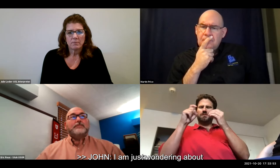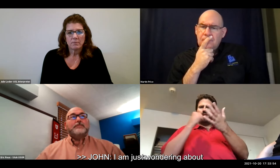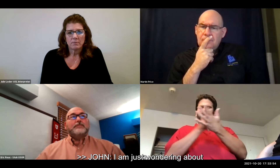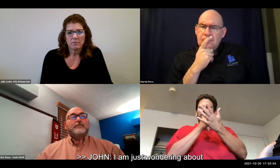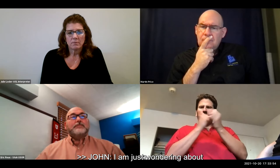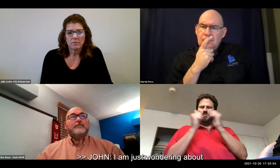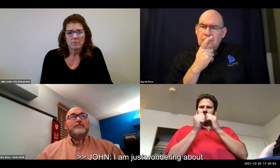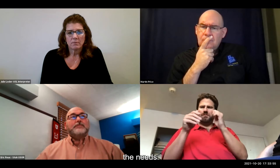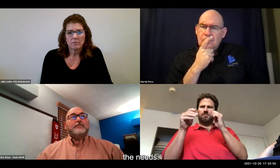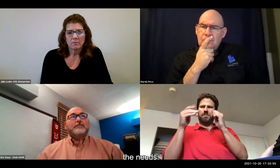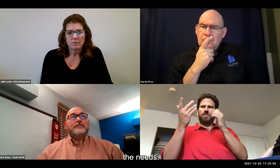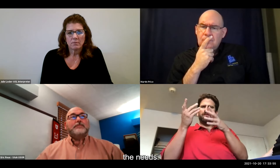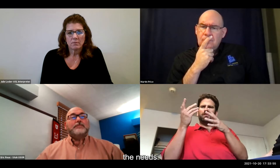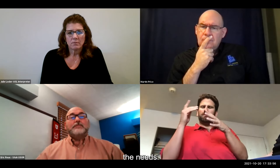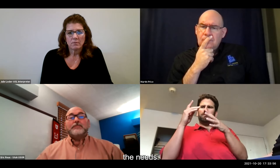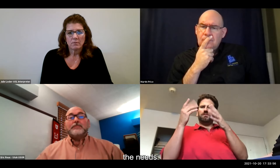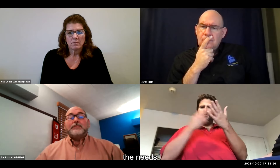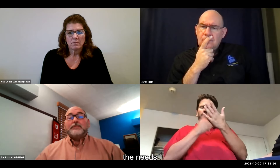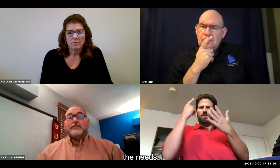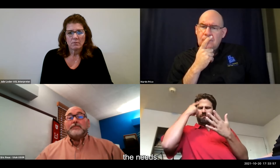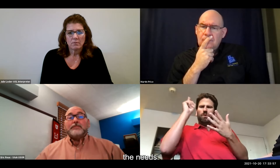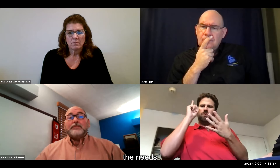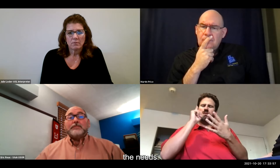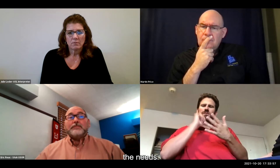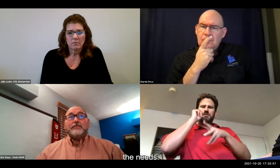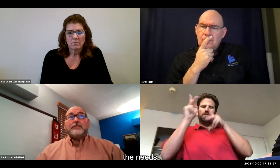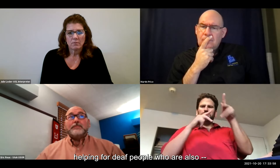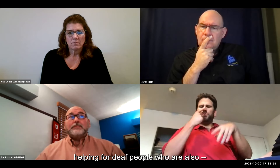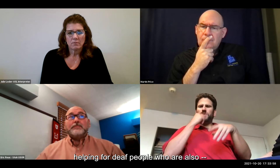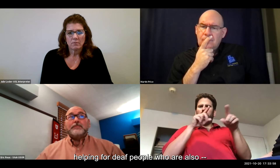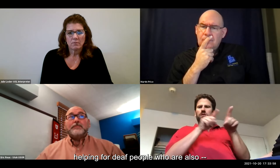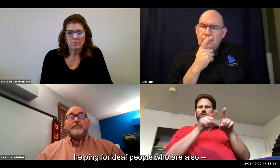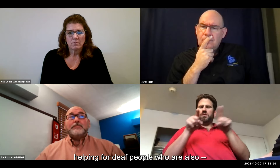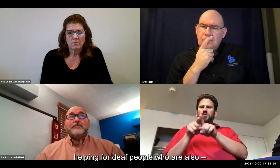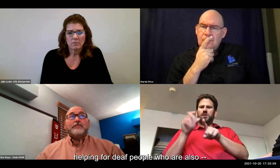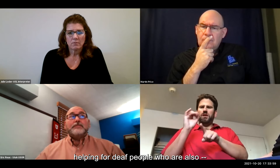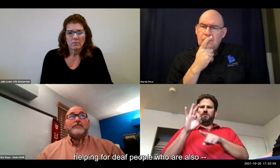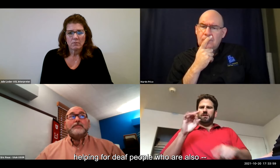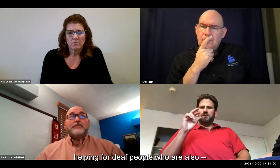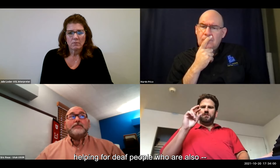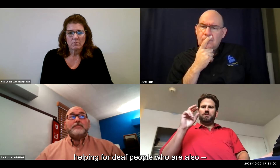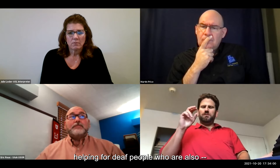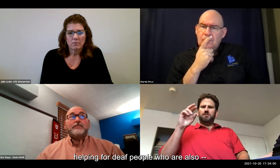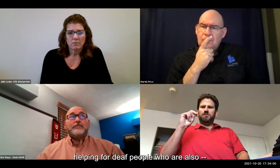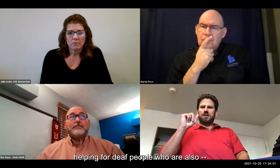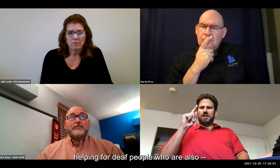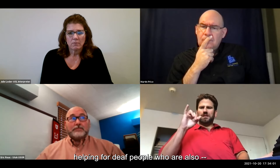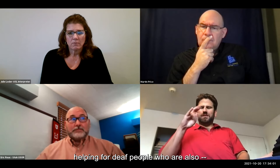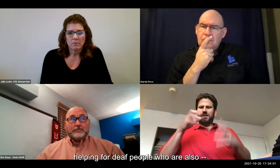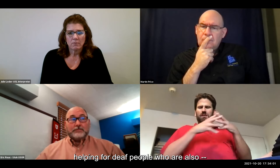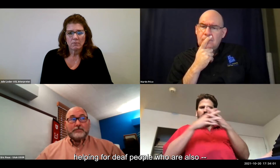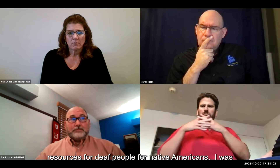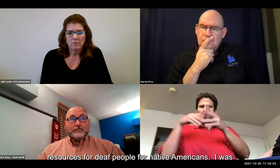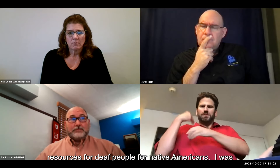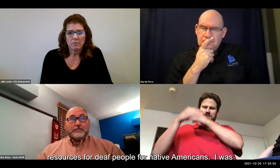I'm just wondering about the needs and helping for deaf people who are also Resources for